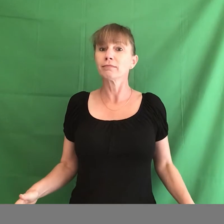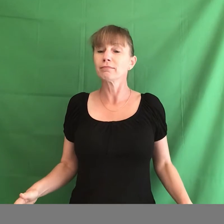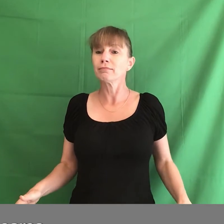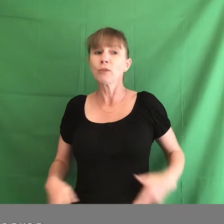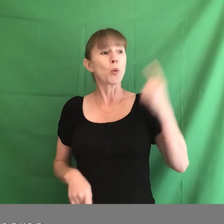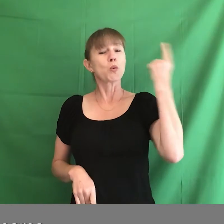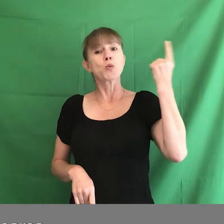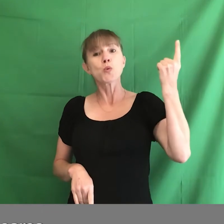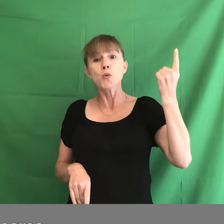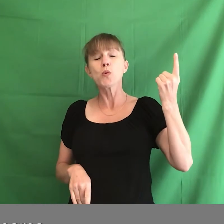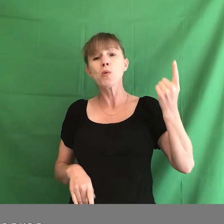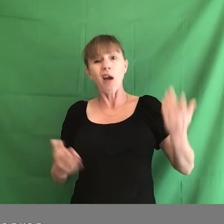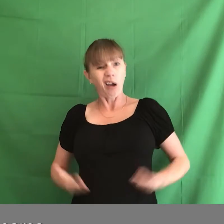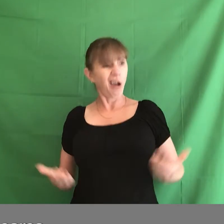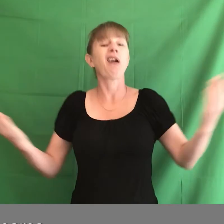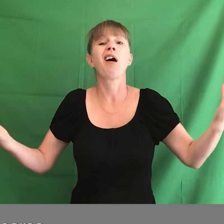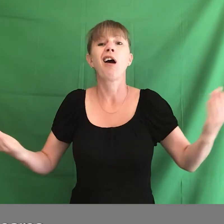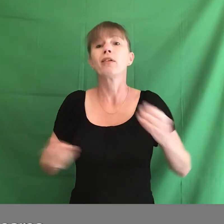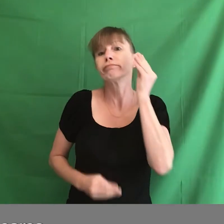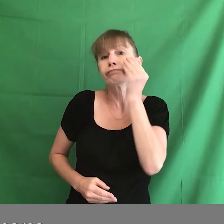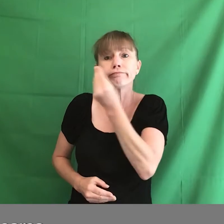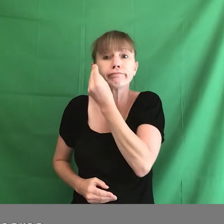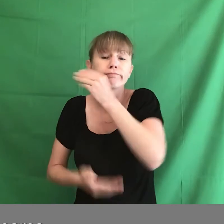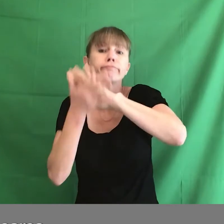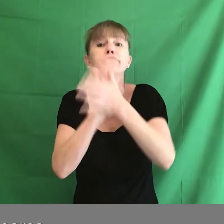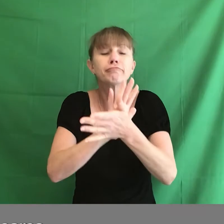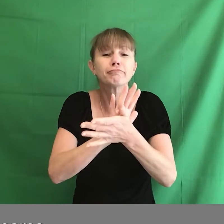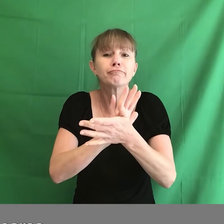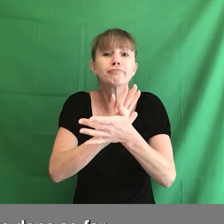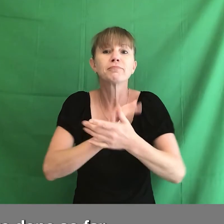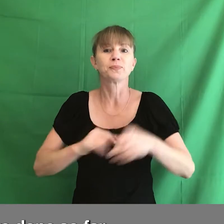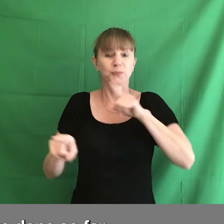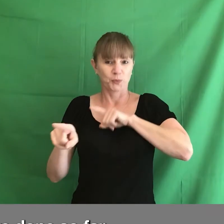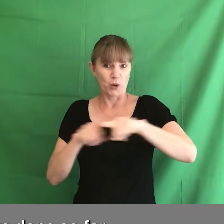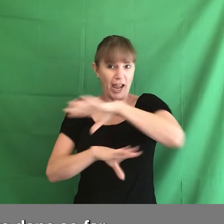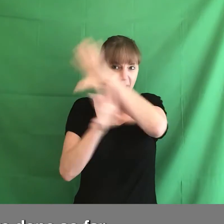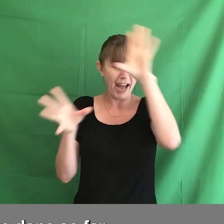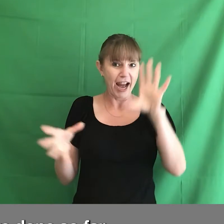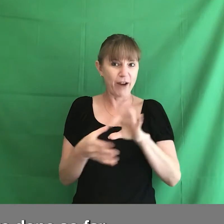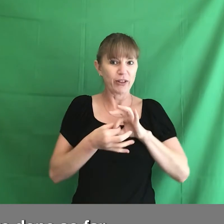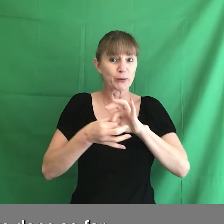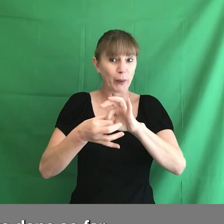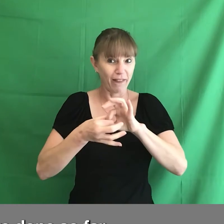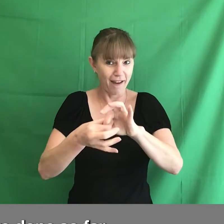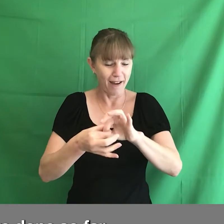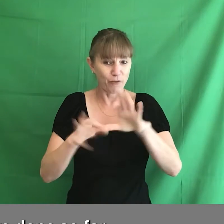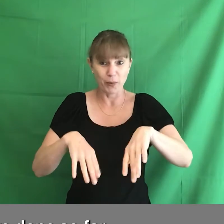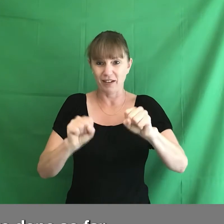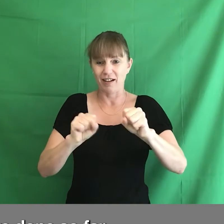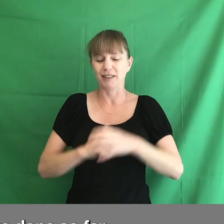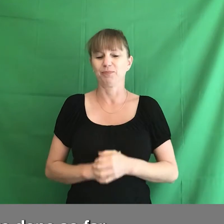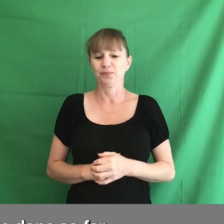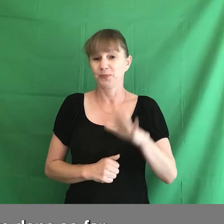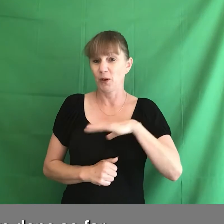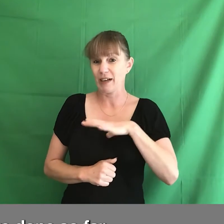dress? Who on earth cares if your blusher's a mess? Let's try everything we've done so far from the very, very